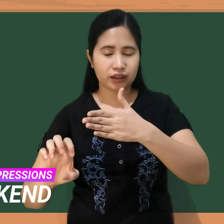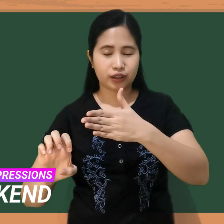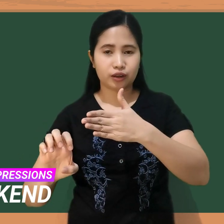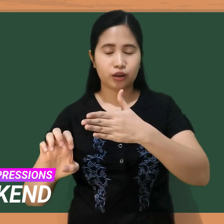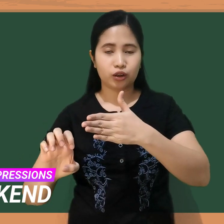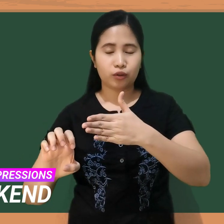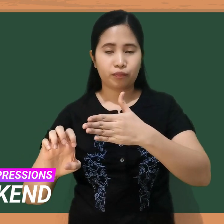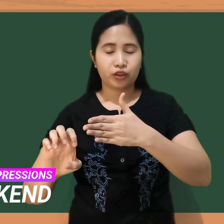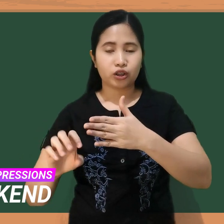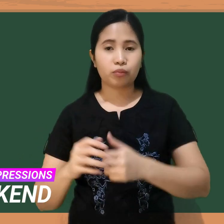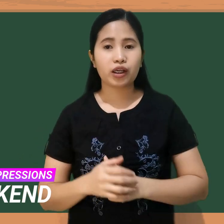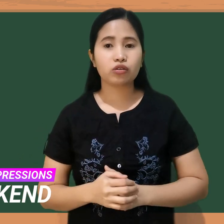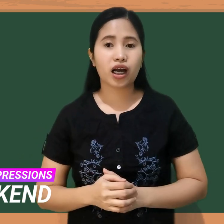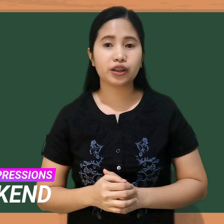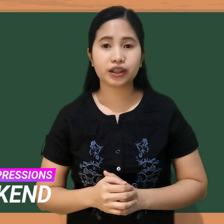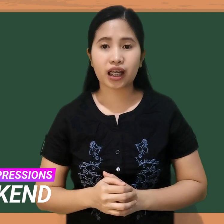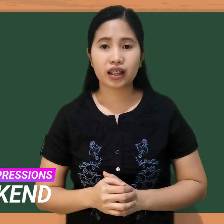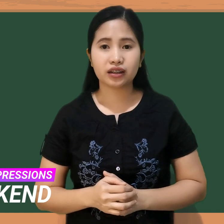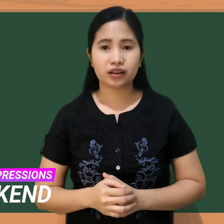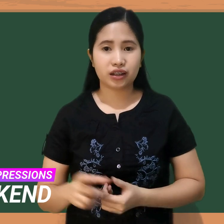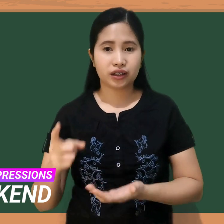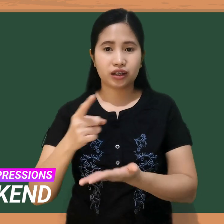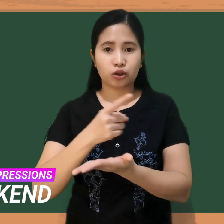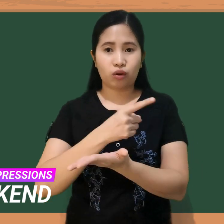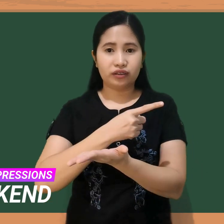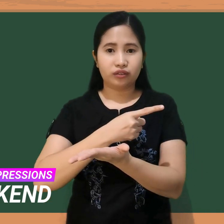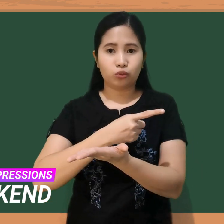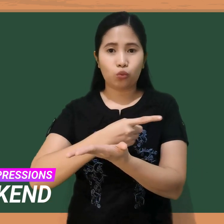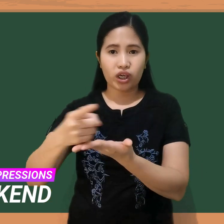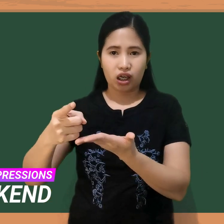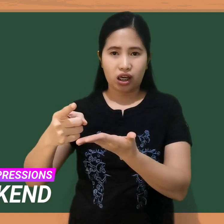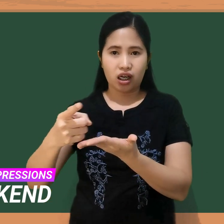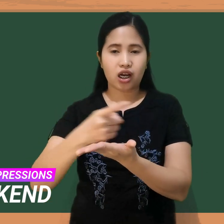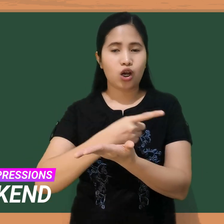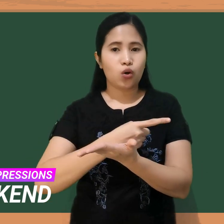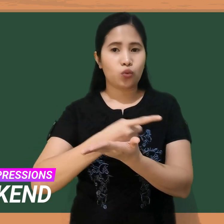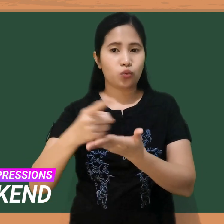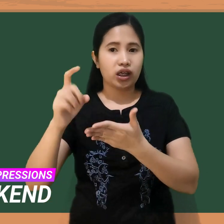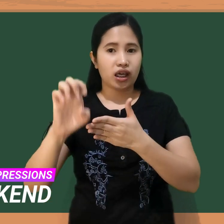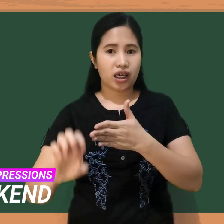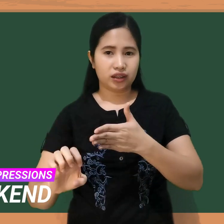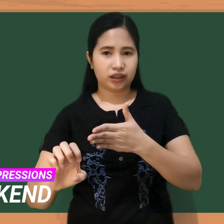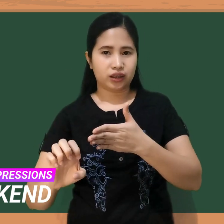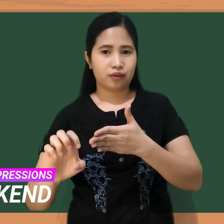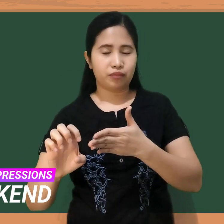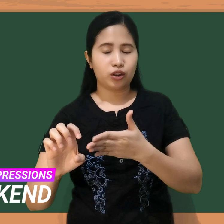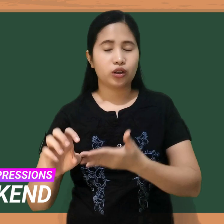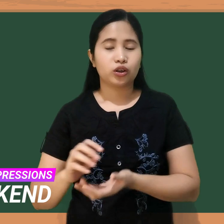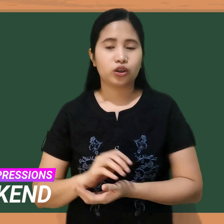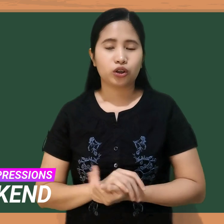Weekends. So, merong other sign is this one. Week. Weekends.